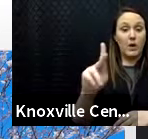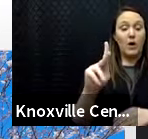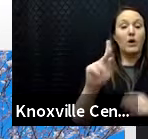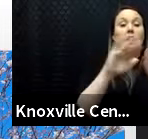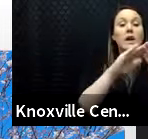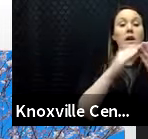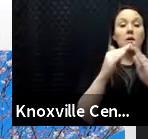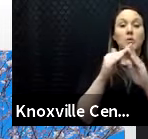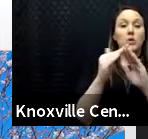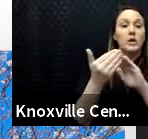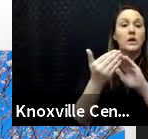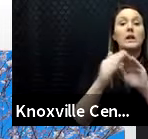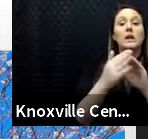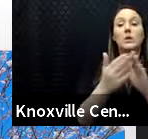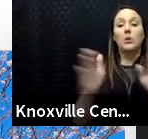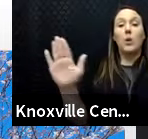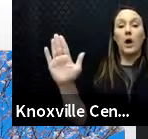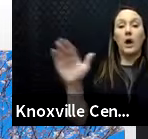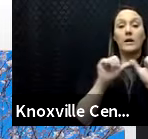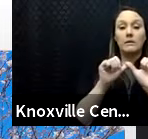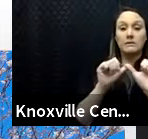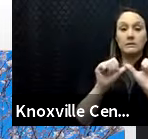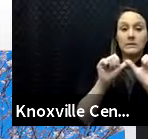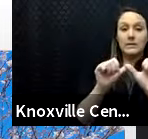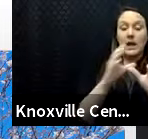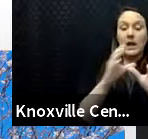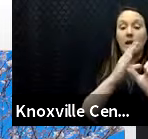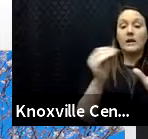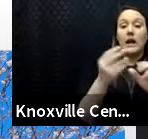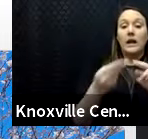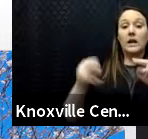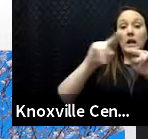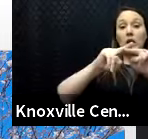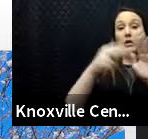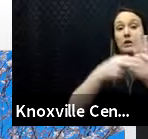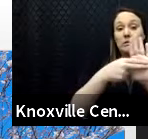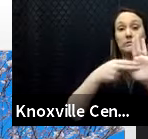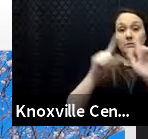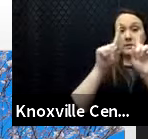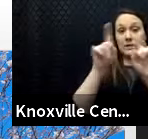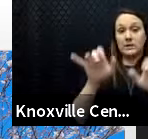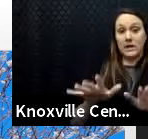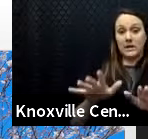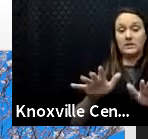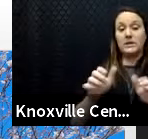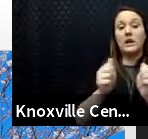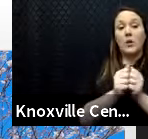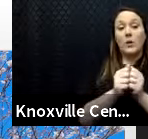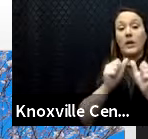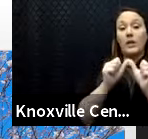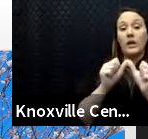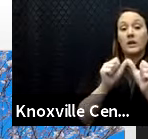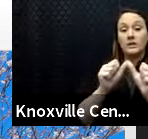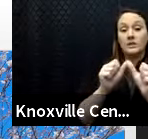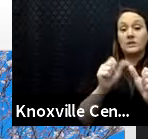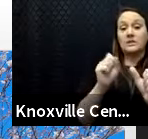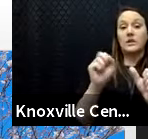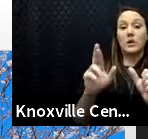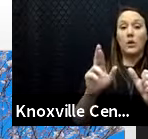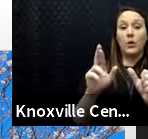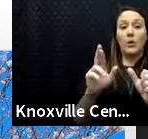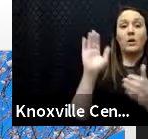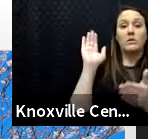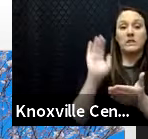community-wide sustained and increased diagnostic testing with consistent or decreased test result